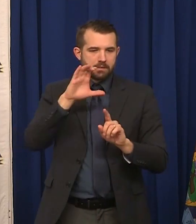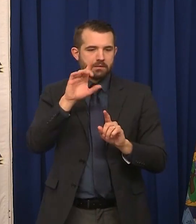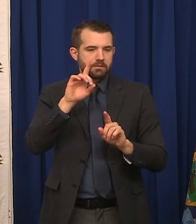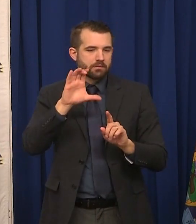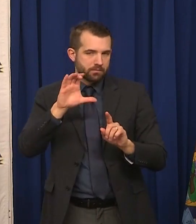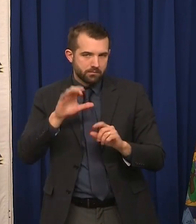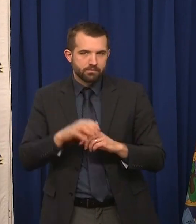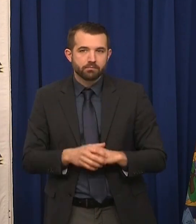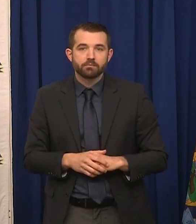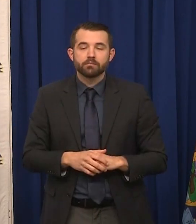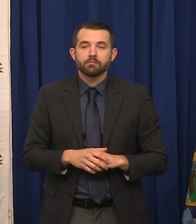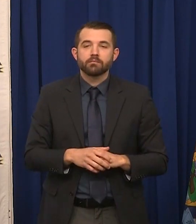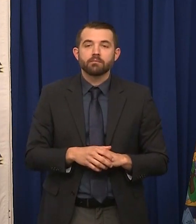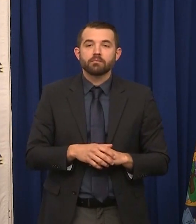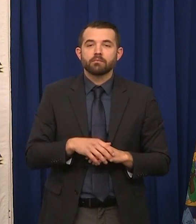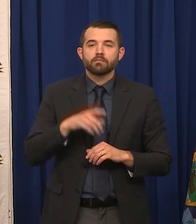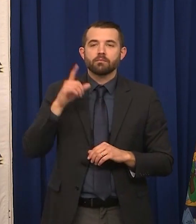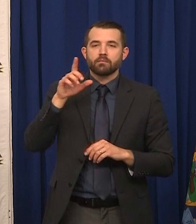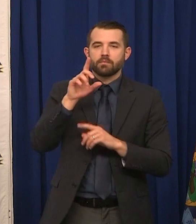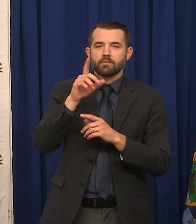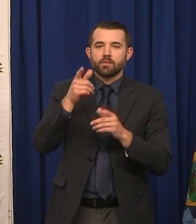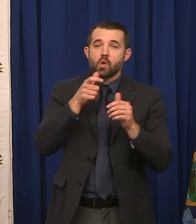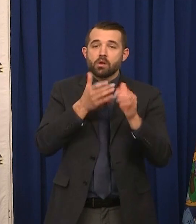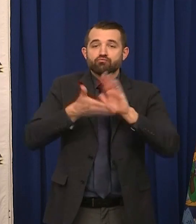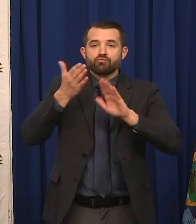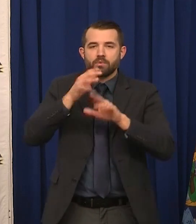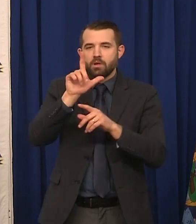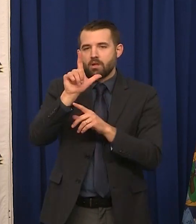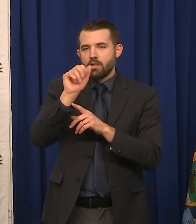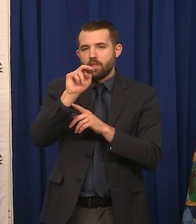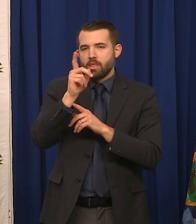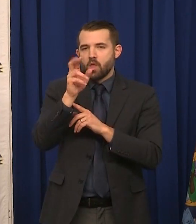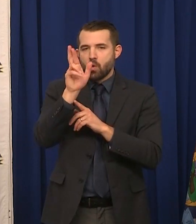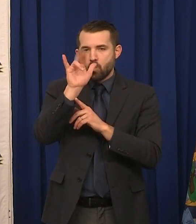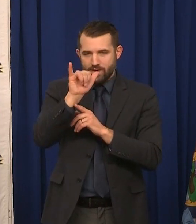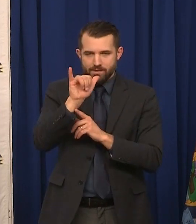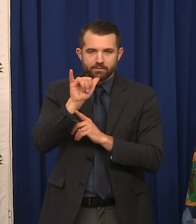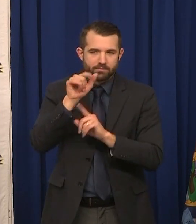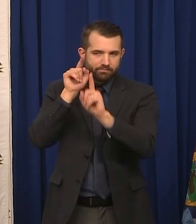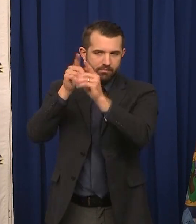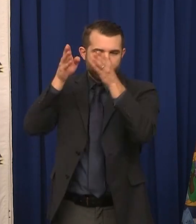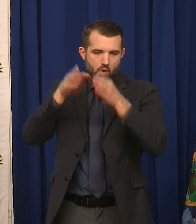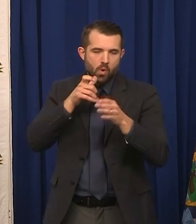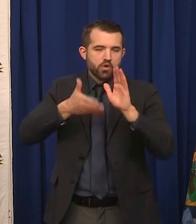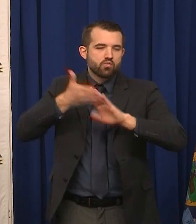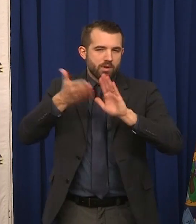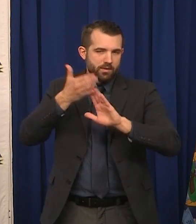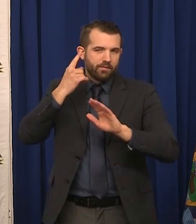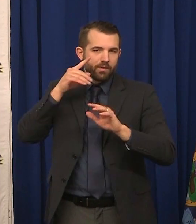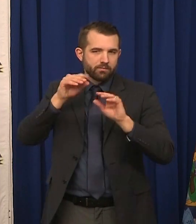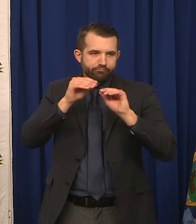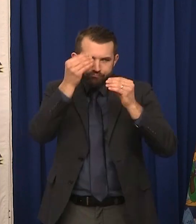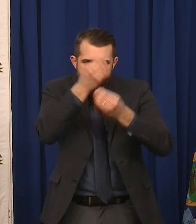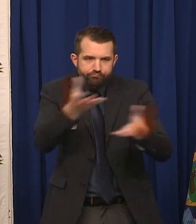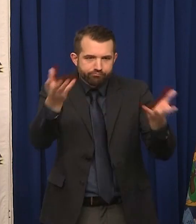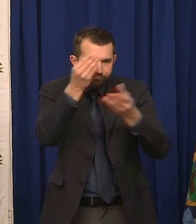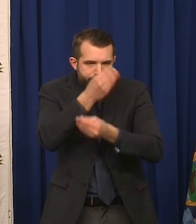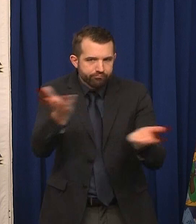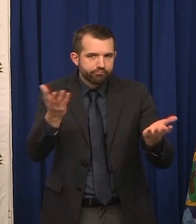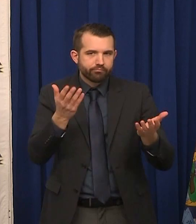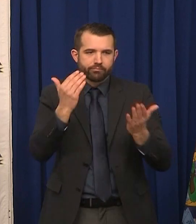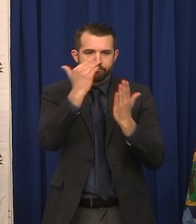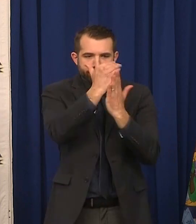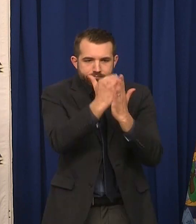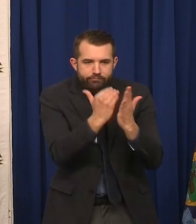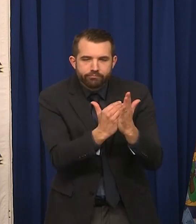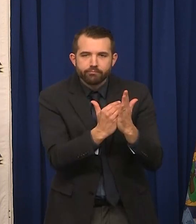out different and several pieces of advice and guidance to daycare centers, including how they should be taking steps with